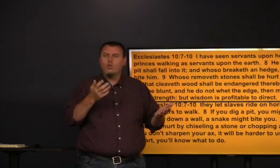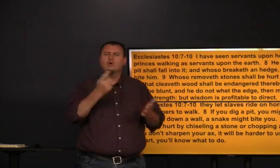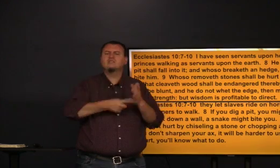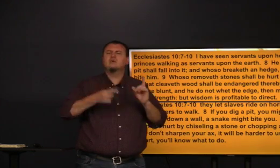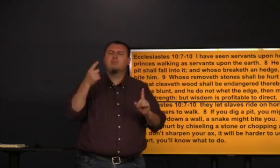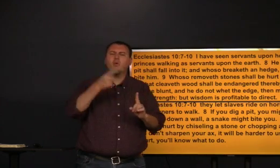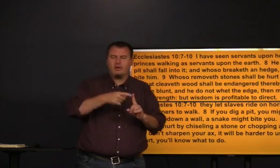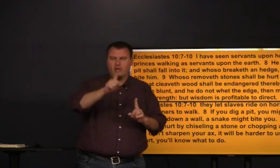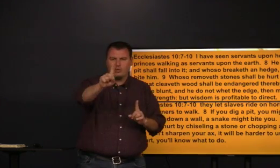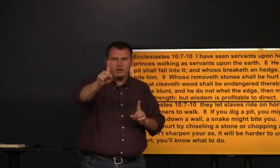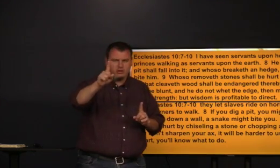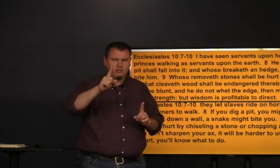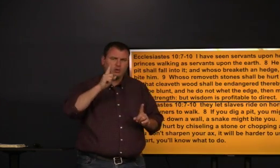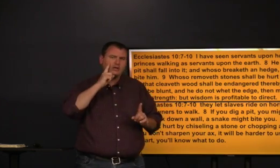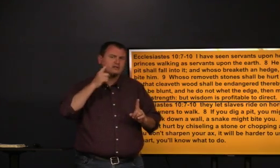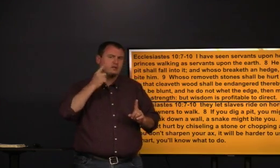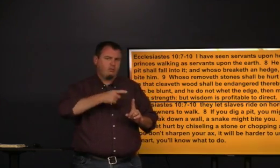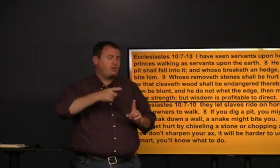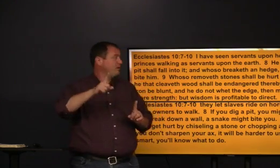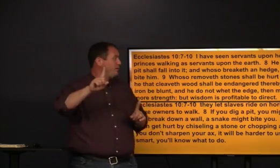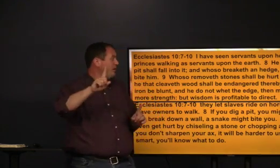What's the point? Hold on, we'll get to the point in a minute.